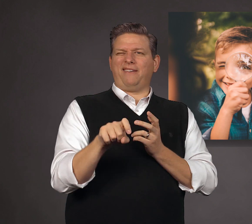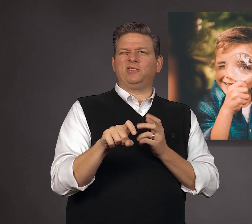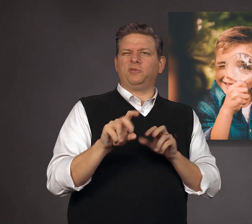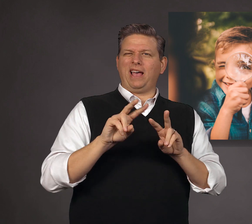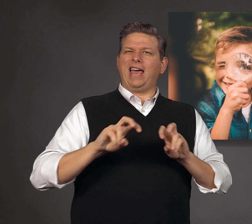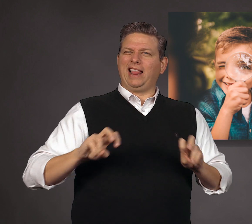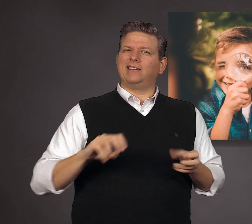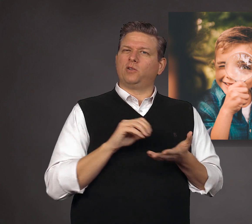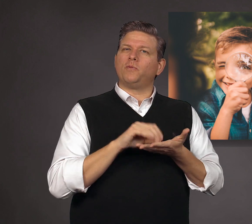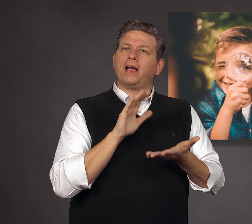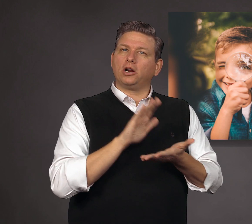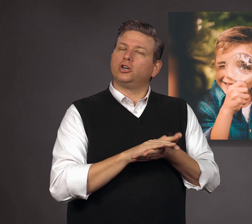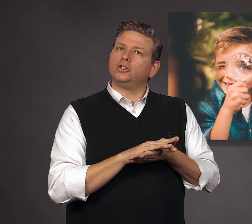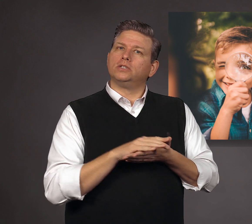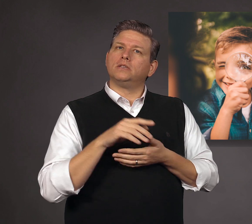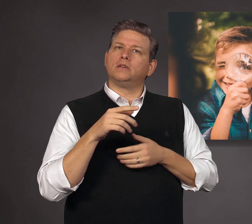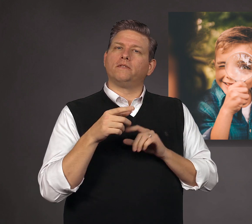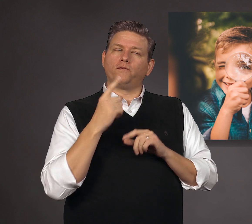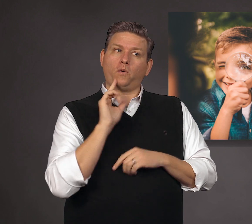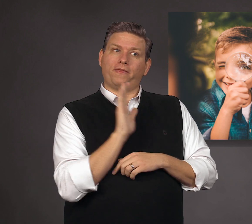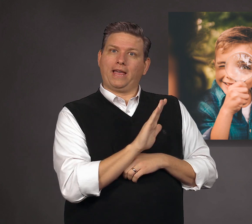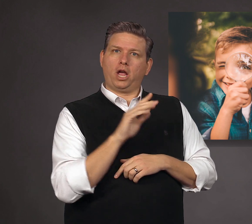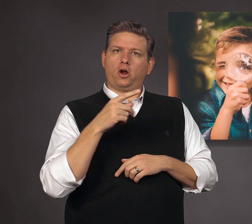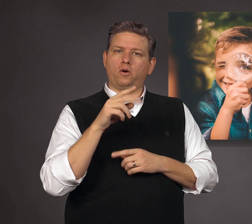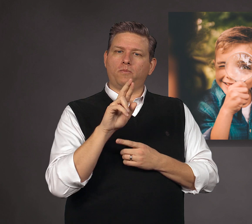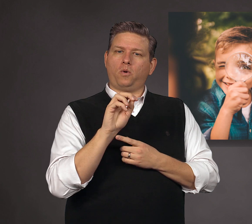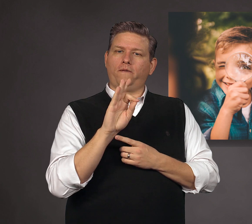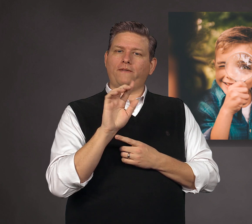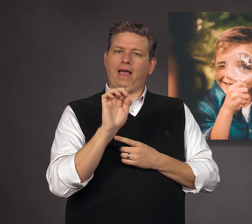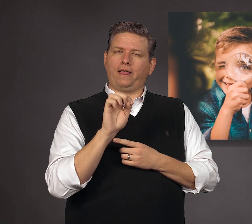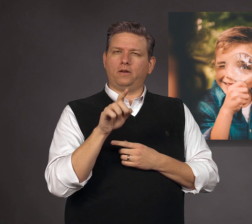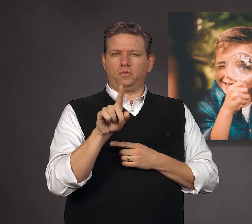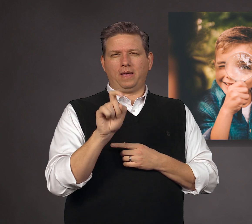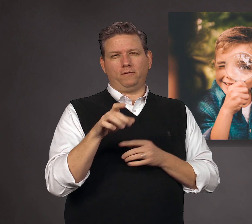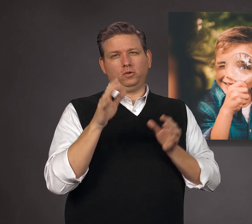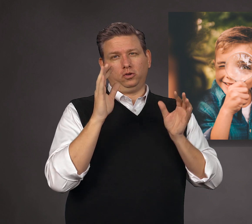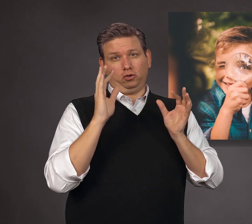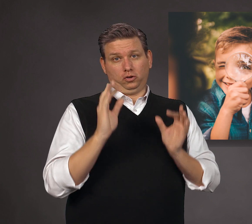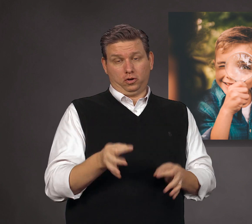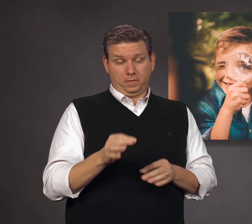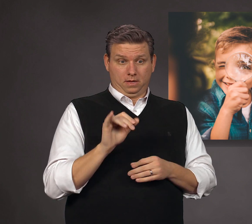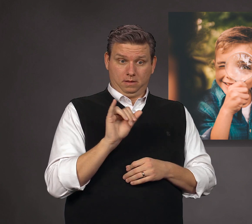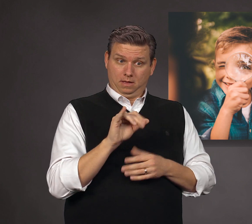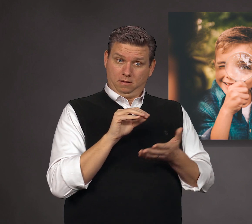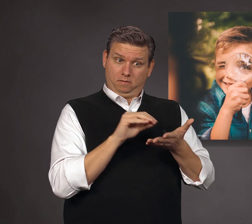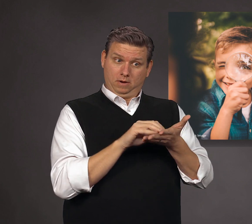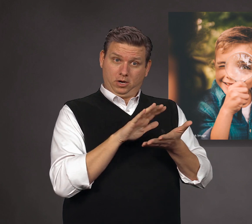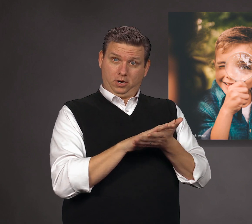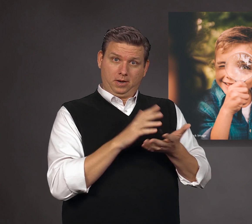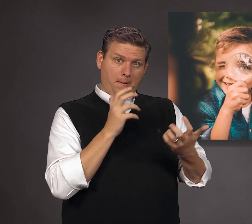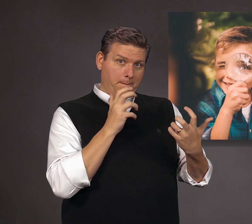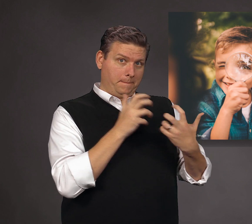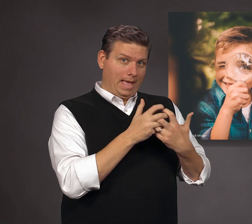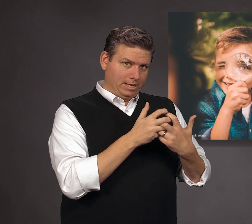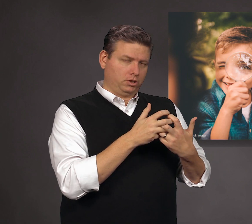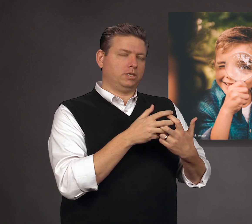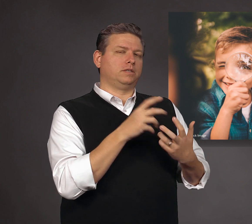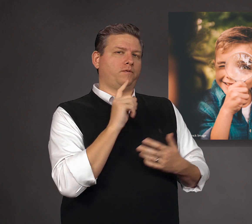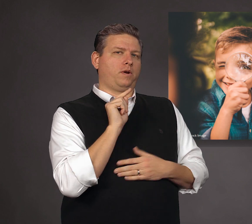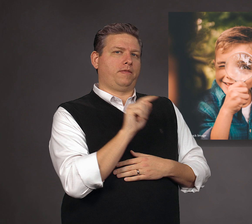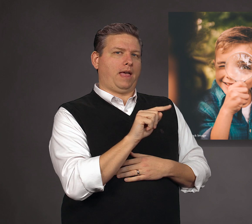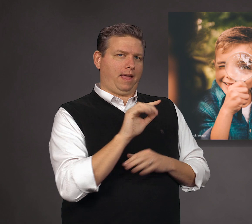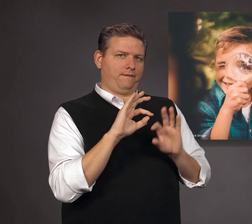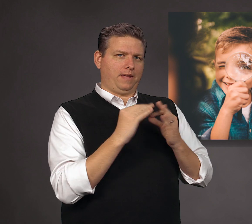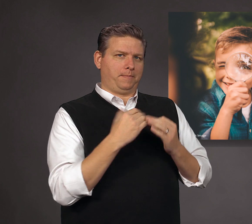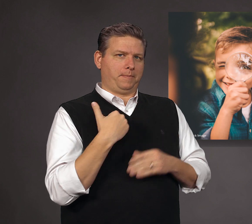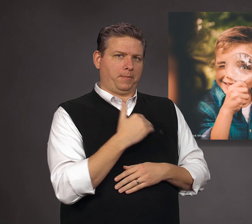ancestors' profiles and determine whether the information about the person in the record matches known information about your ancestor. Do the